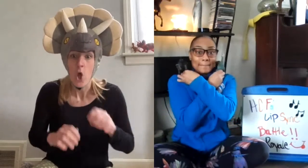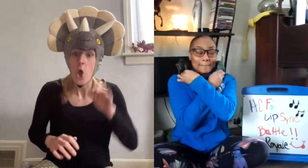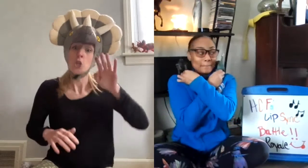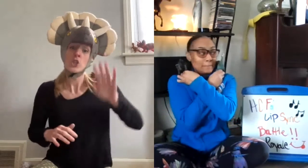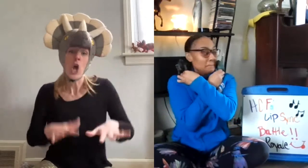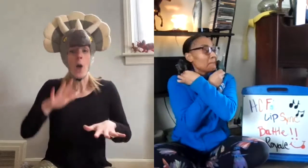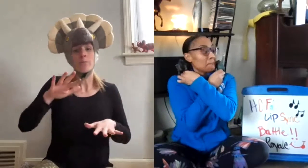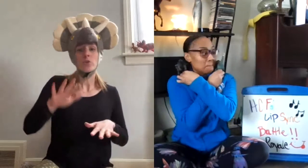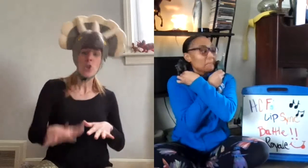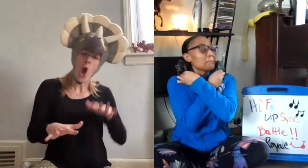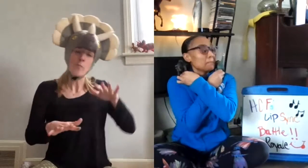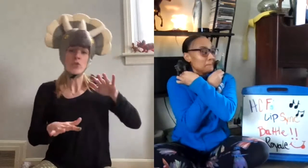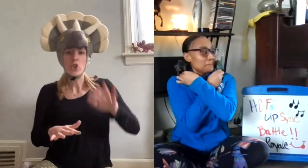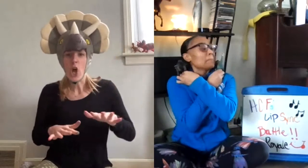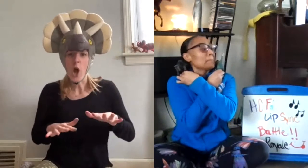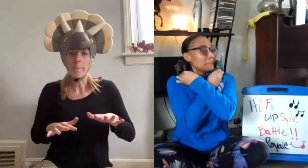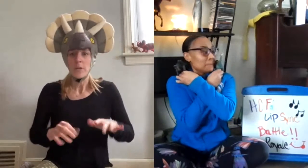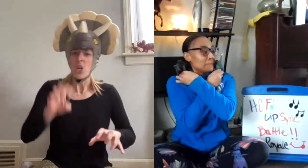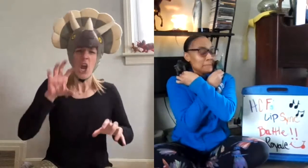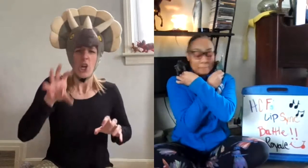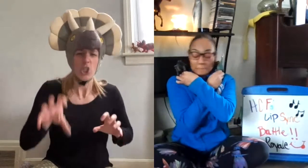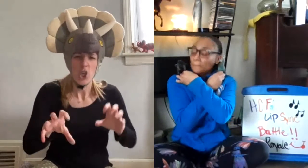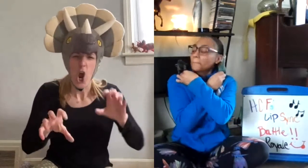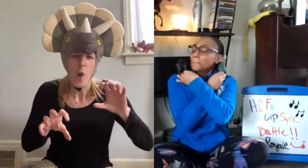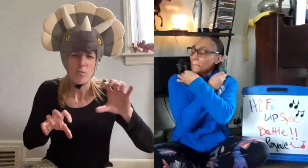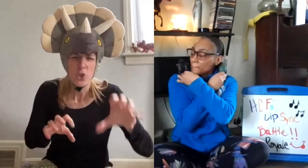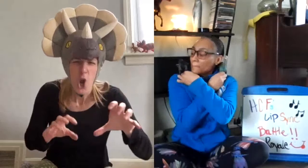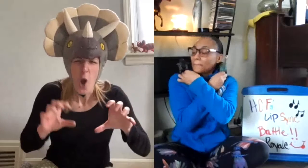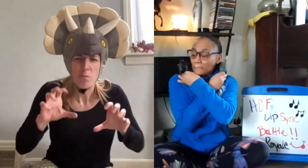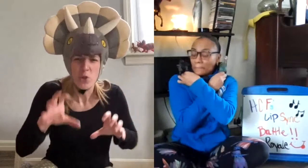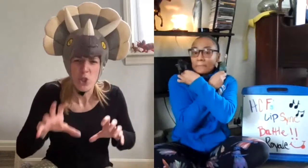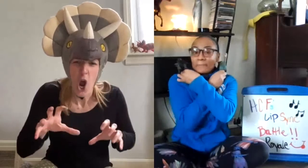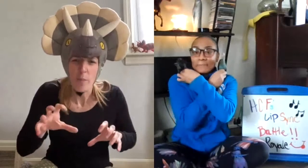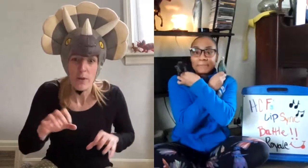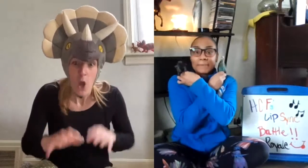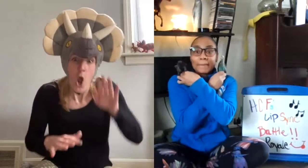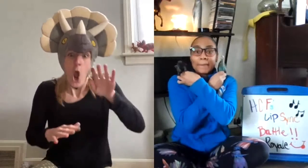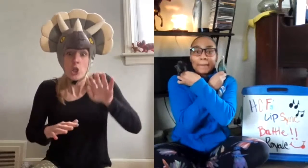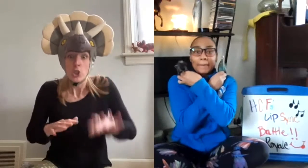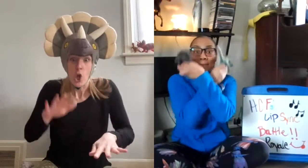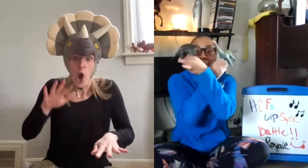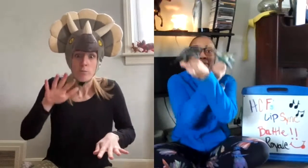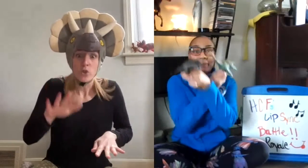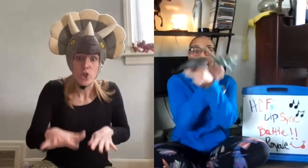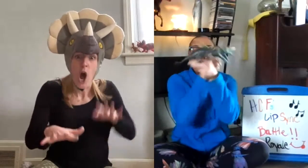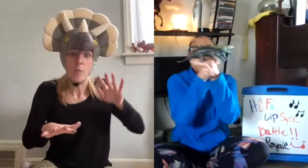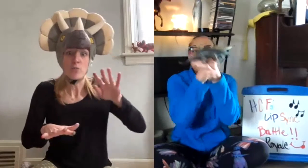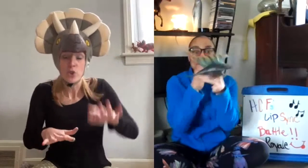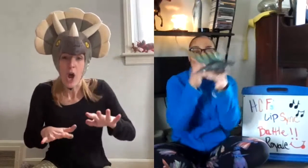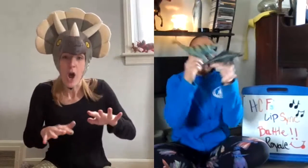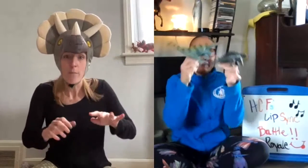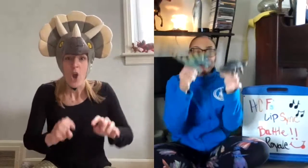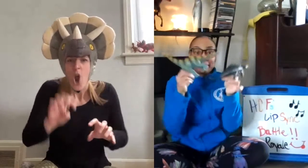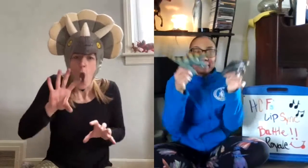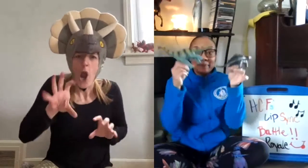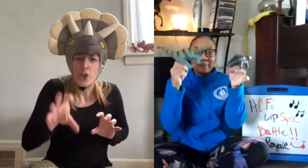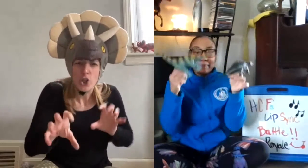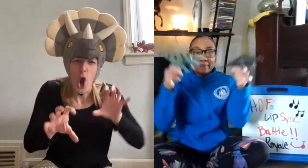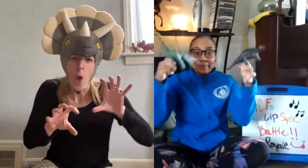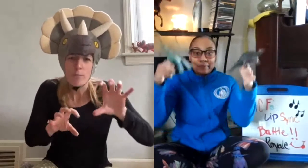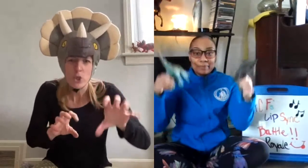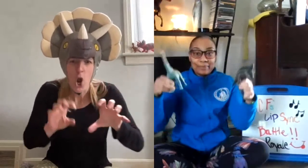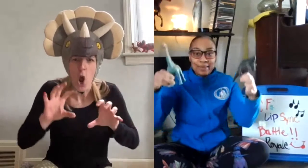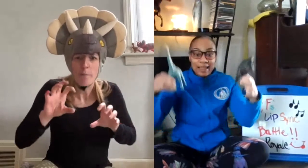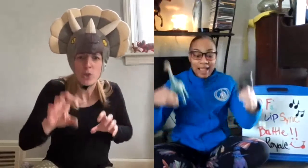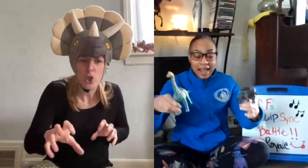chomp. Stomp, stomp, stomp, and a chomp, chomp, chomp. Stomp, stomp, stomp,